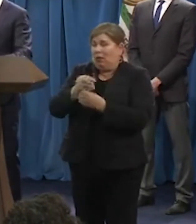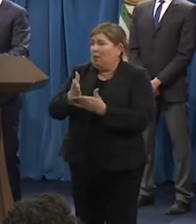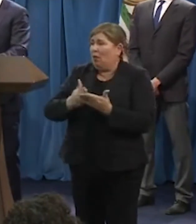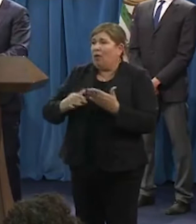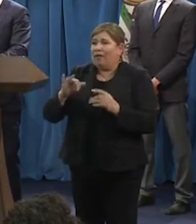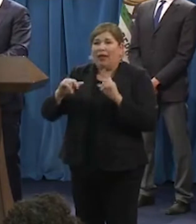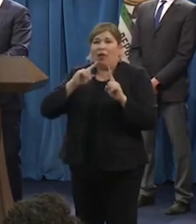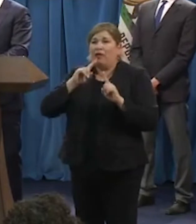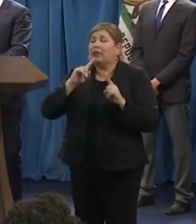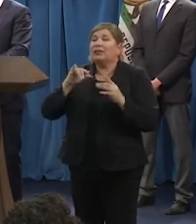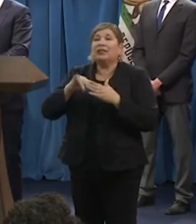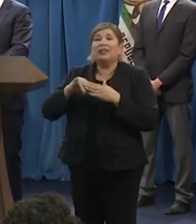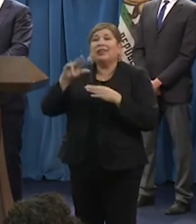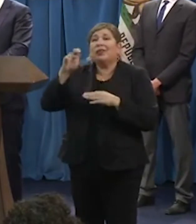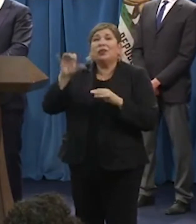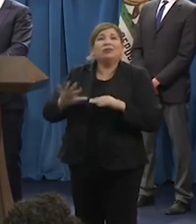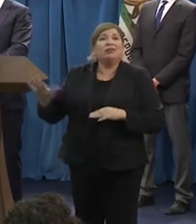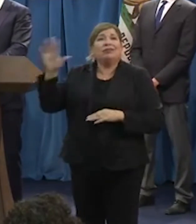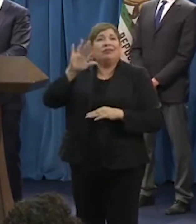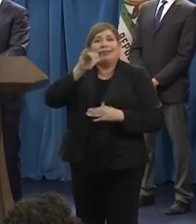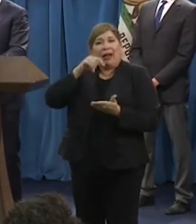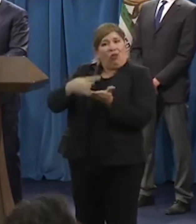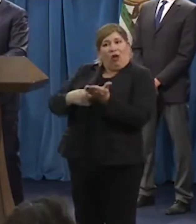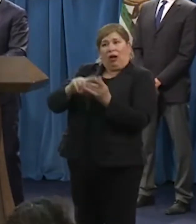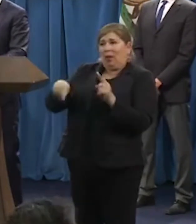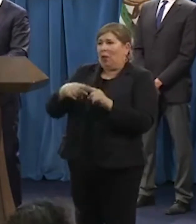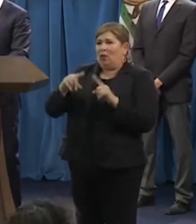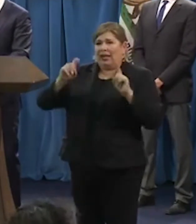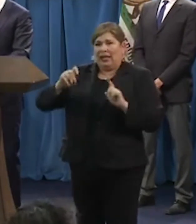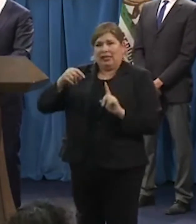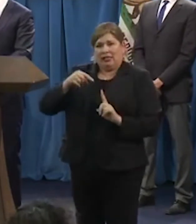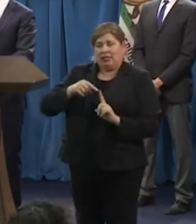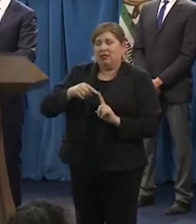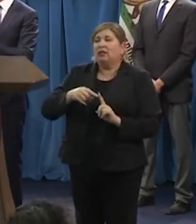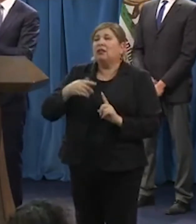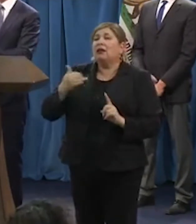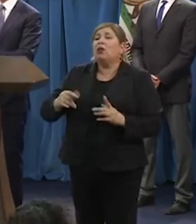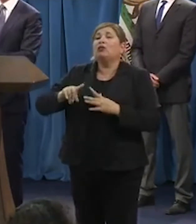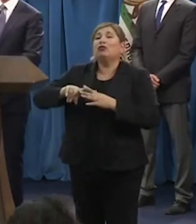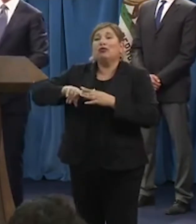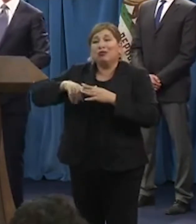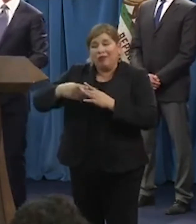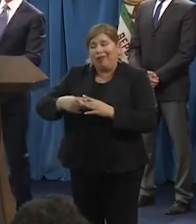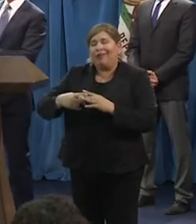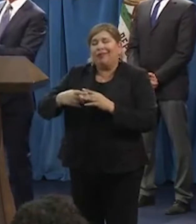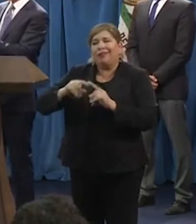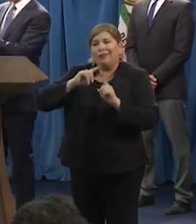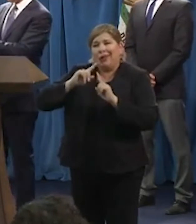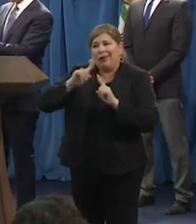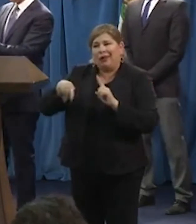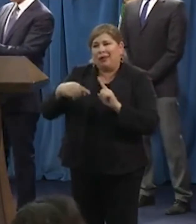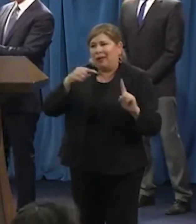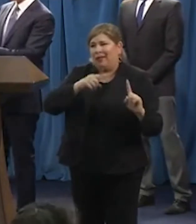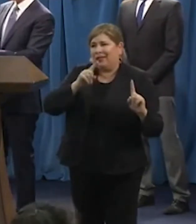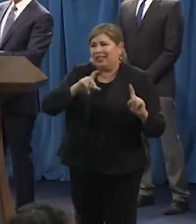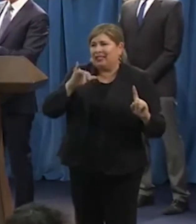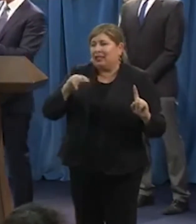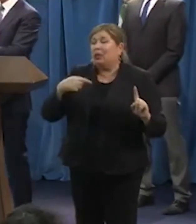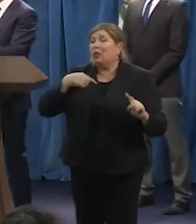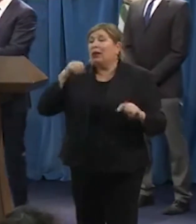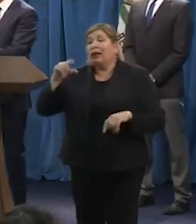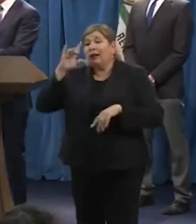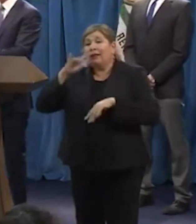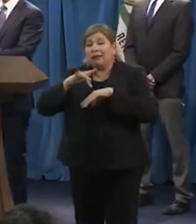having nationally about the tests. They are now having those conversations. And as I said, we can lament about it, we